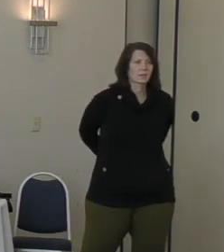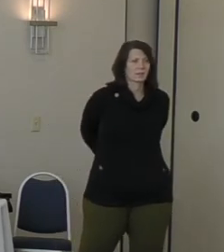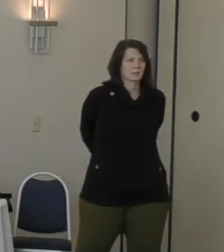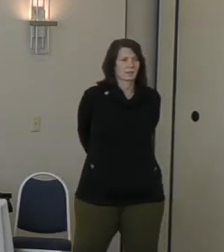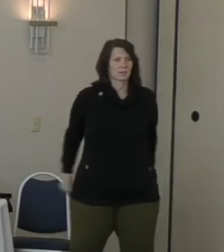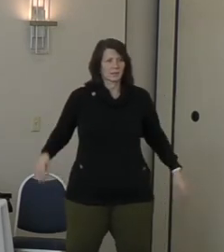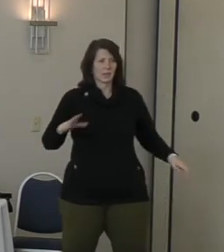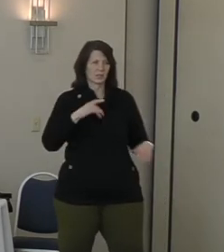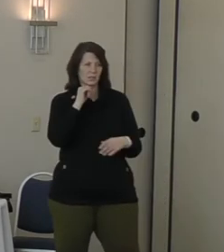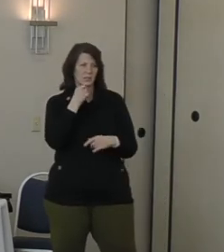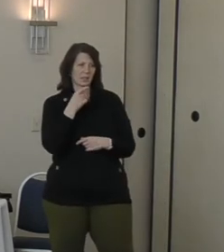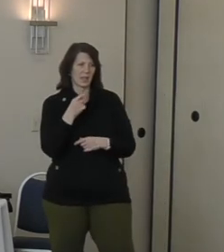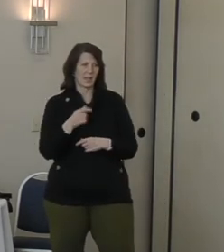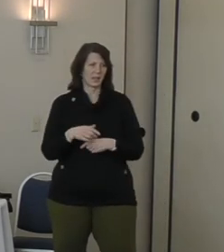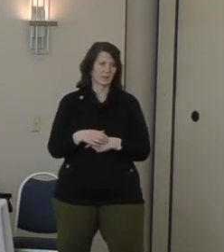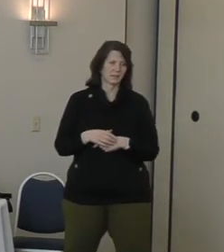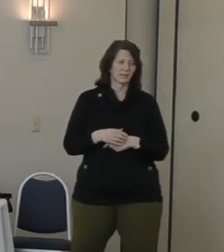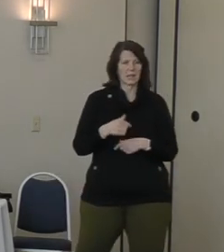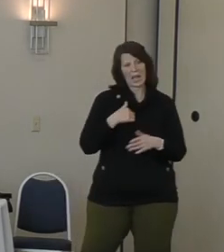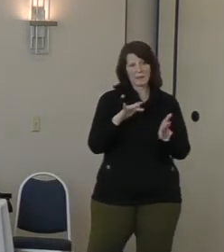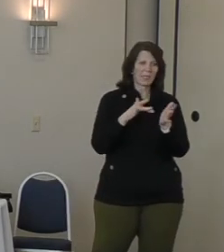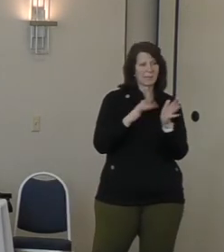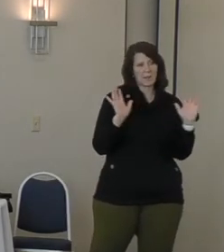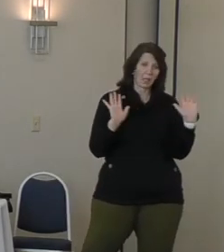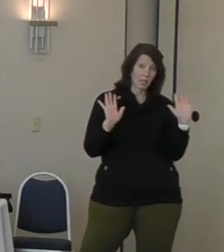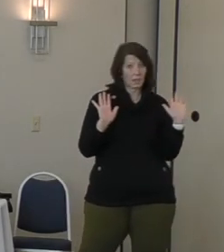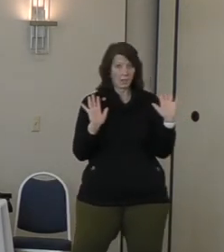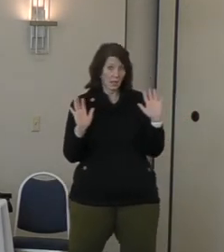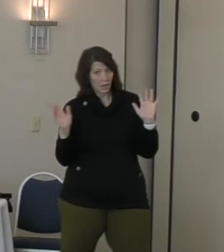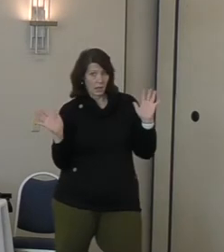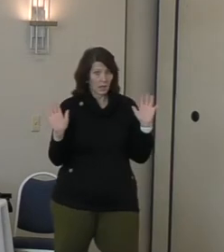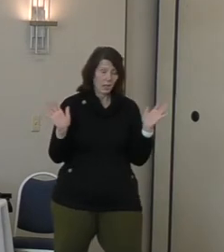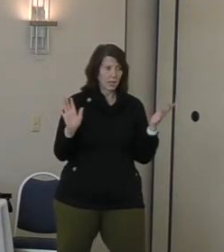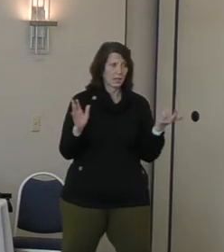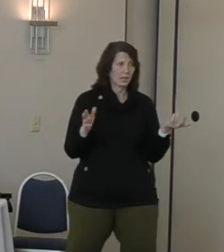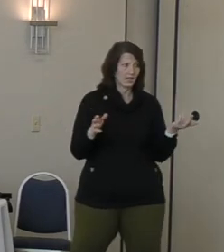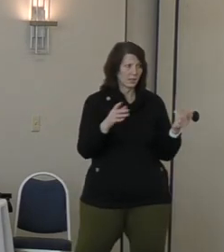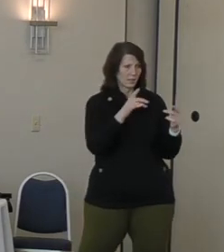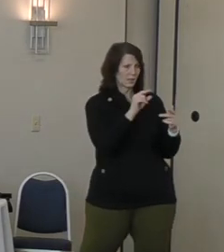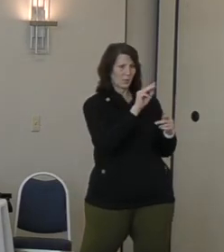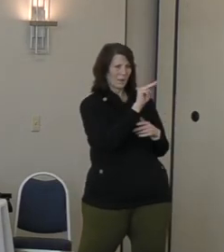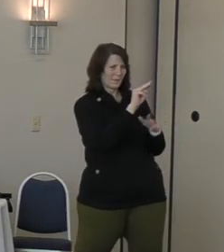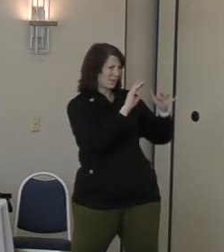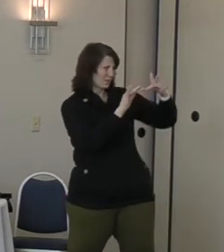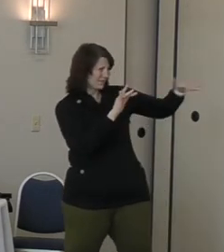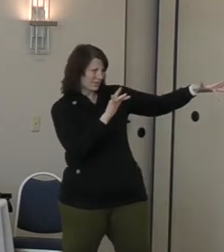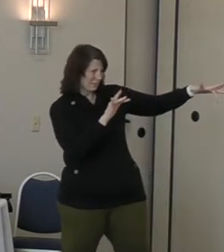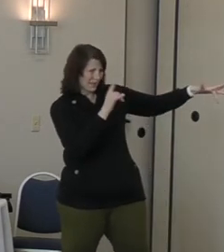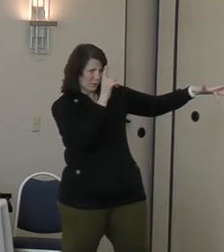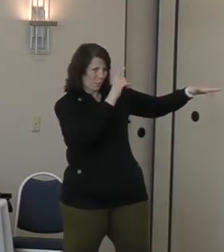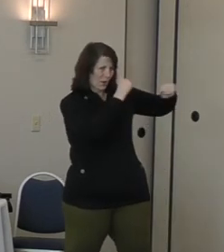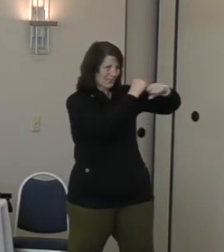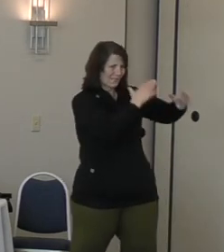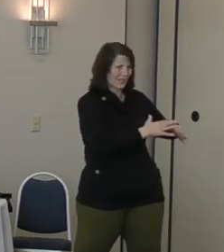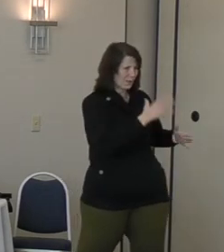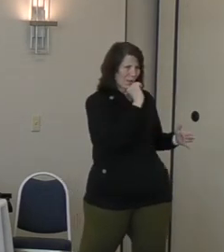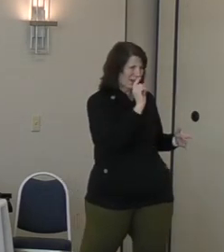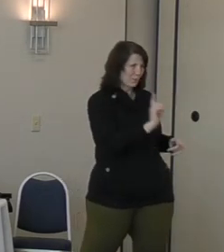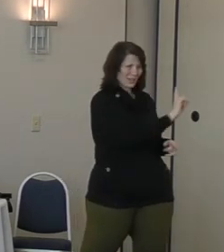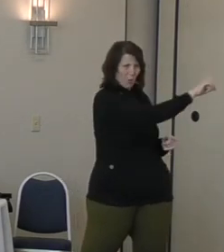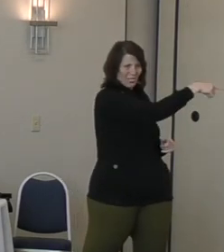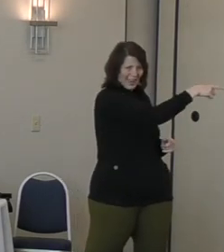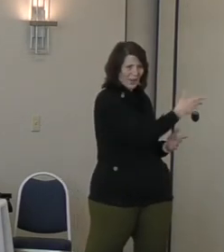Guys shouldn't say, well, but I'm in the middle. Well, there's 20 meters of space and one guy defended it. Why didn't we go